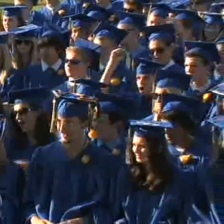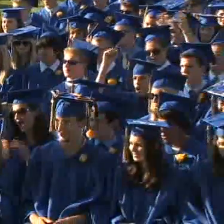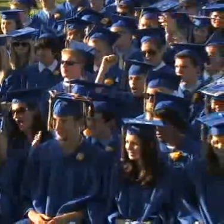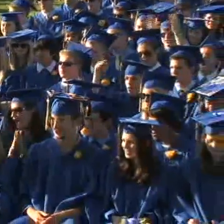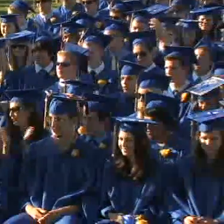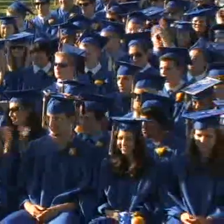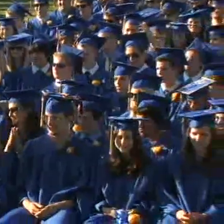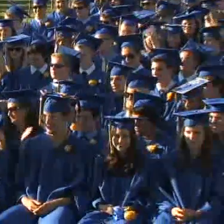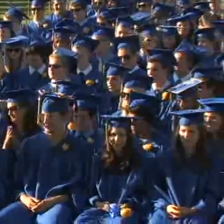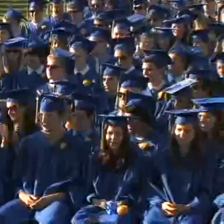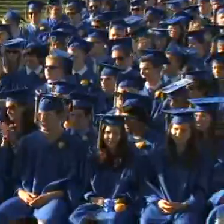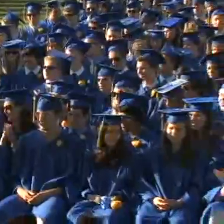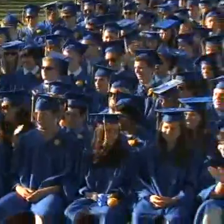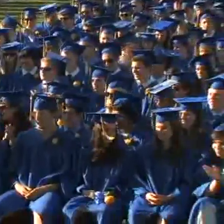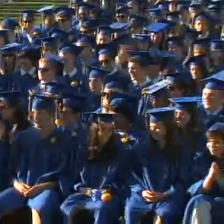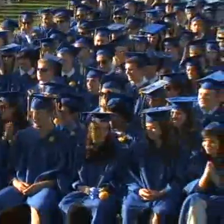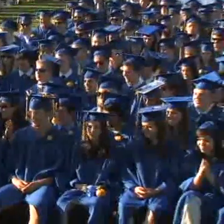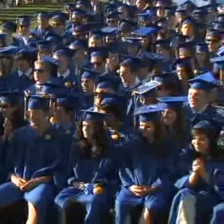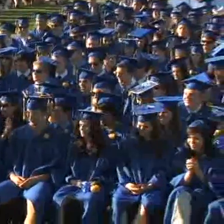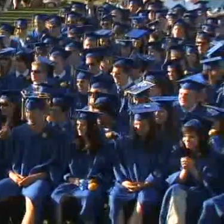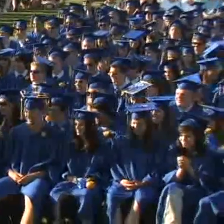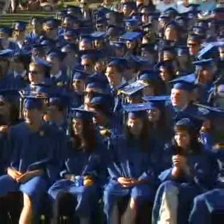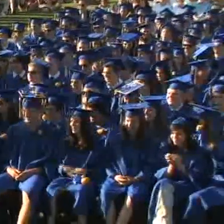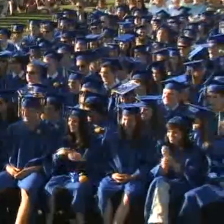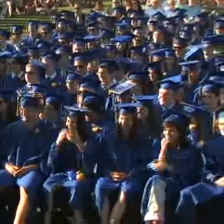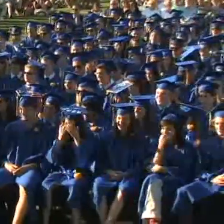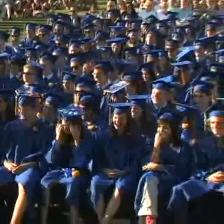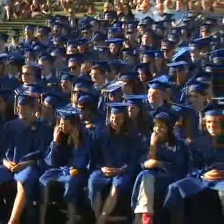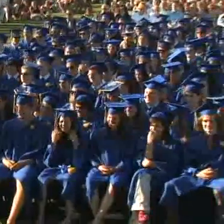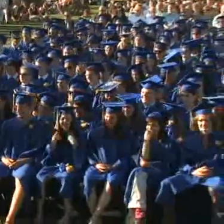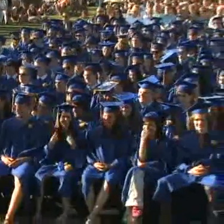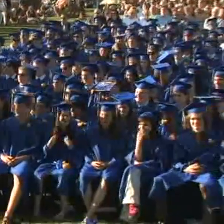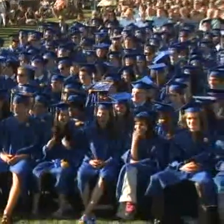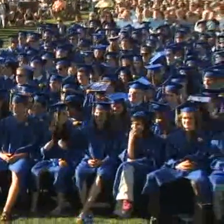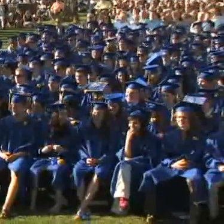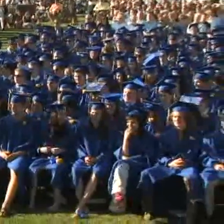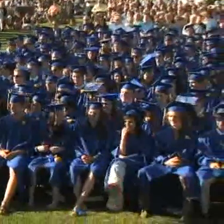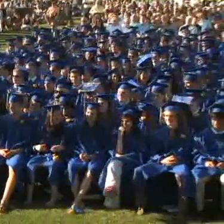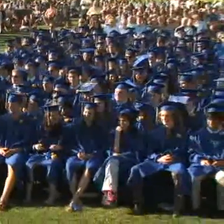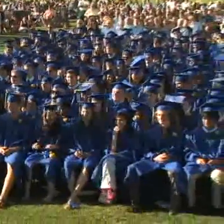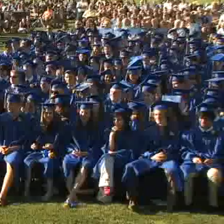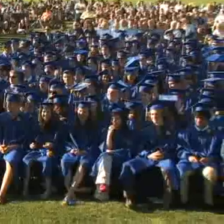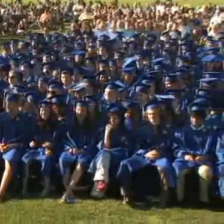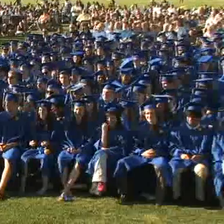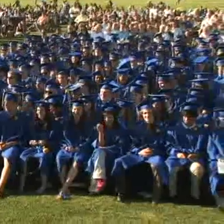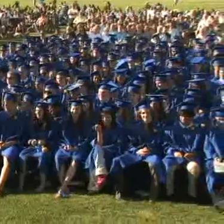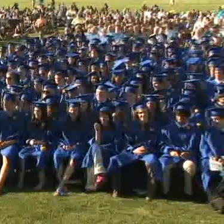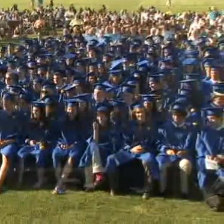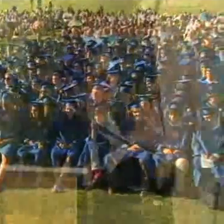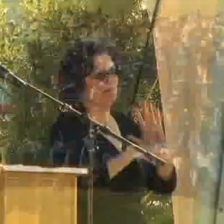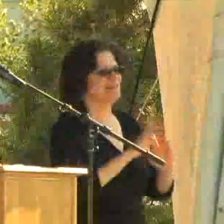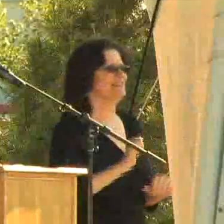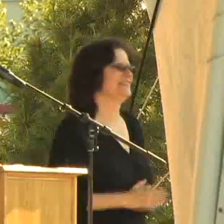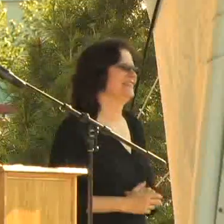little shout out. Lartnick in his house. Remember Lartnick? I'll explain it later. All right.